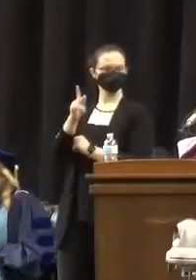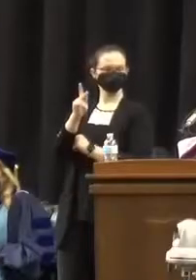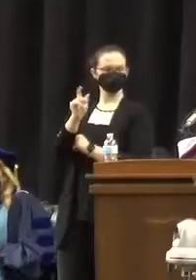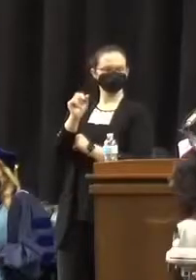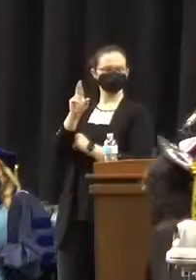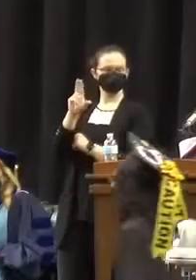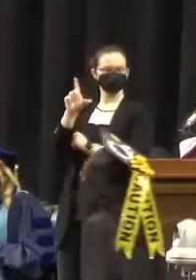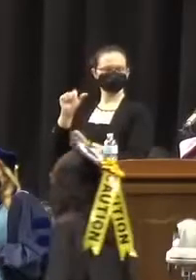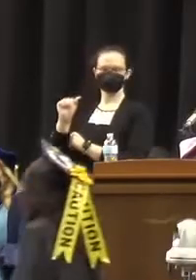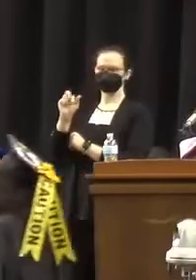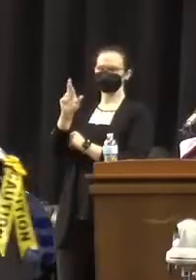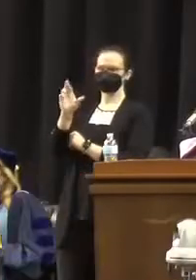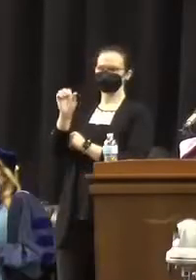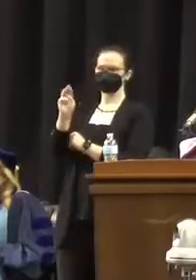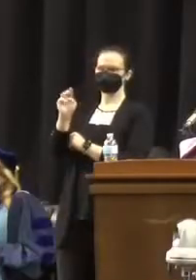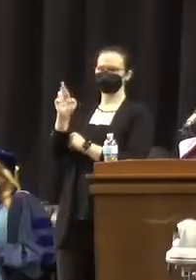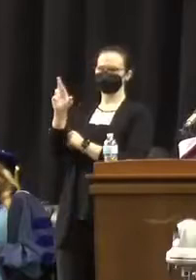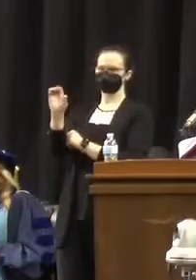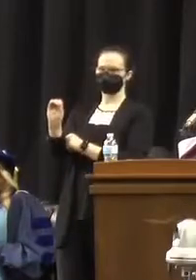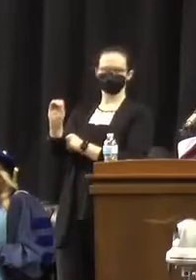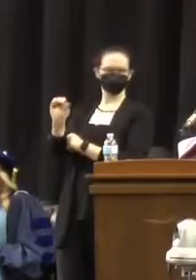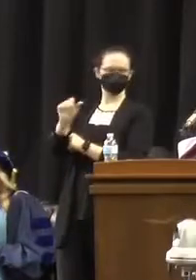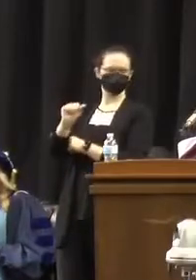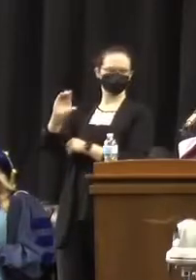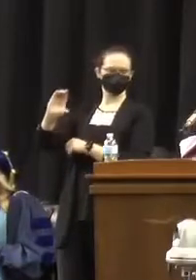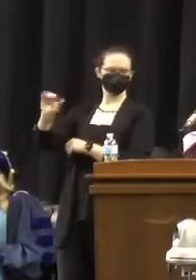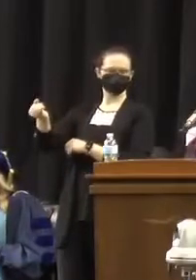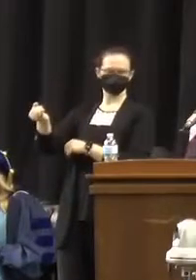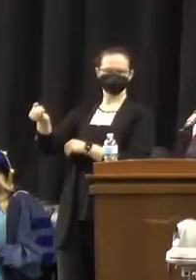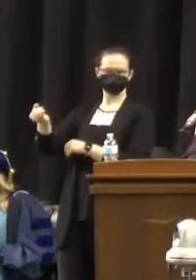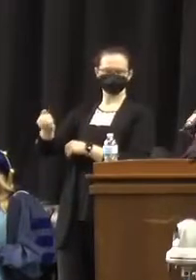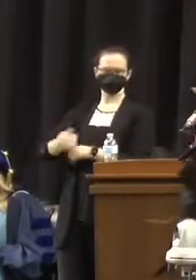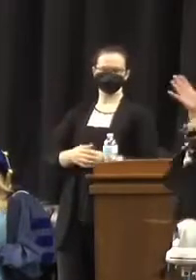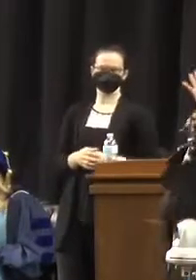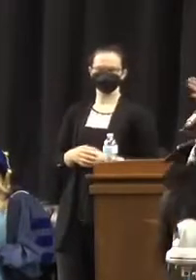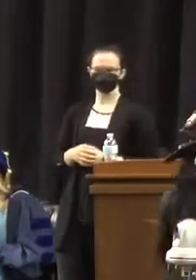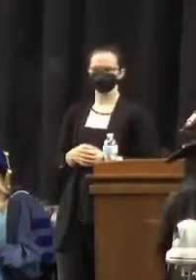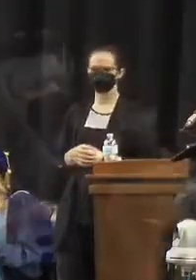Carla Romero, Associate in Criminal Justice.